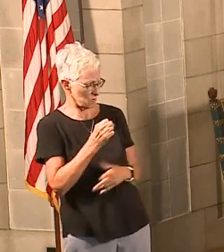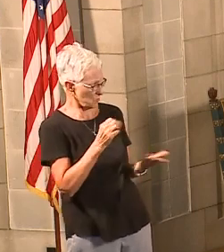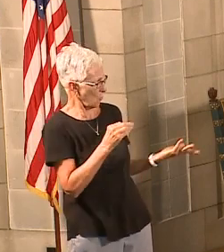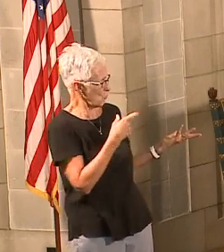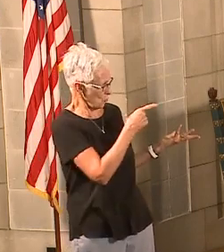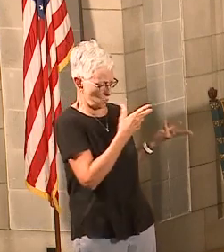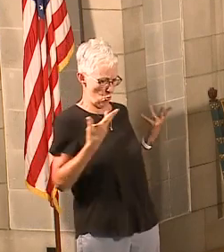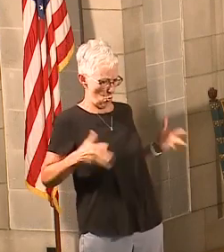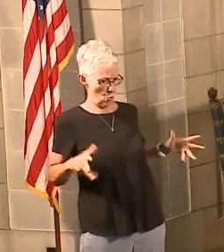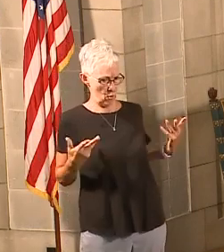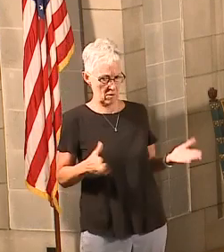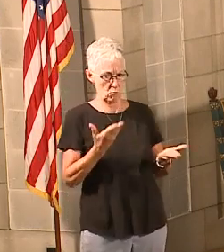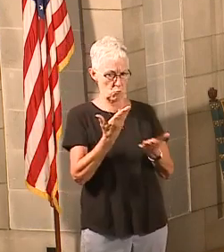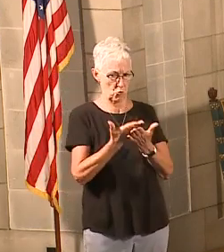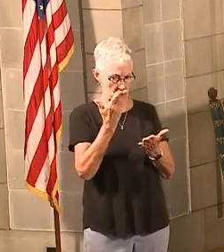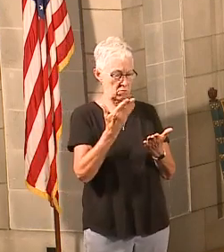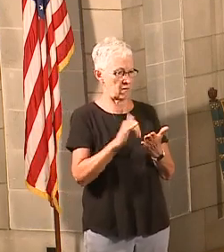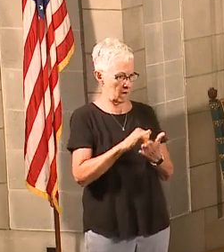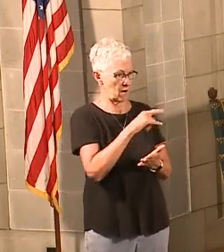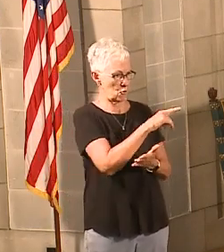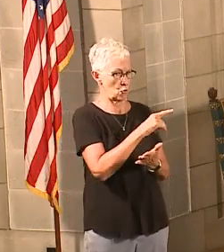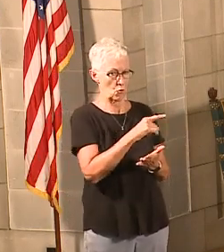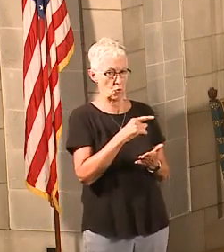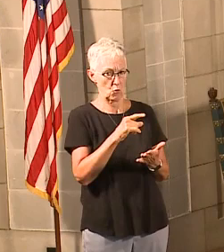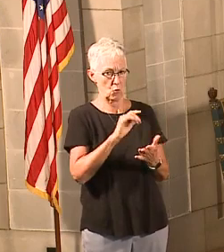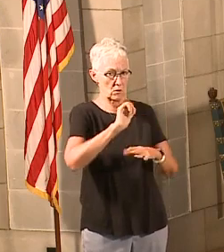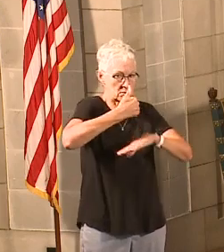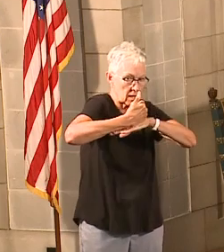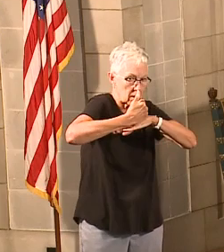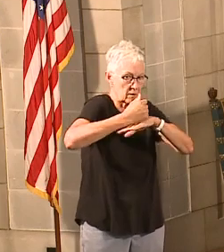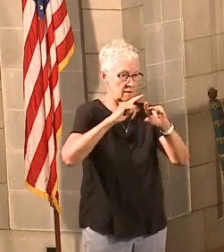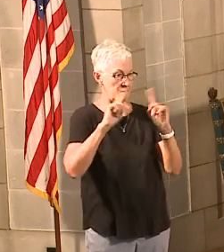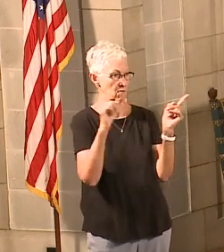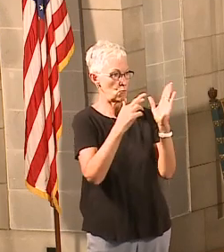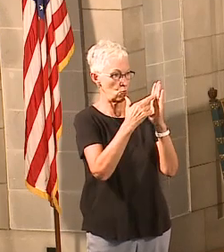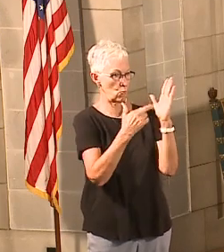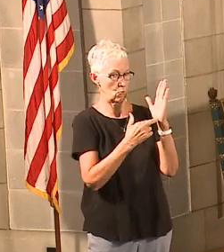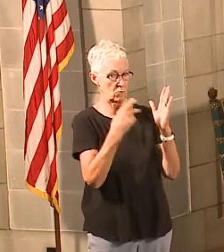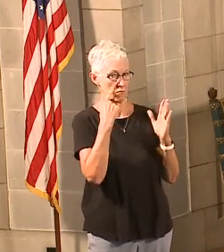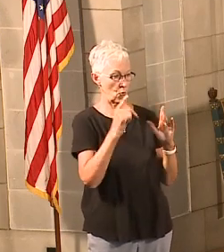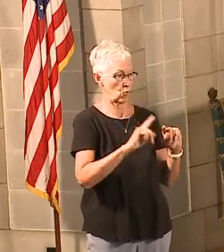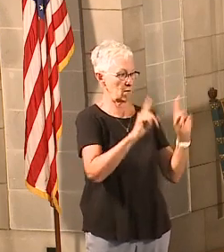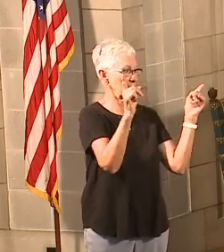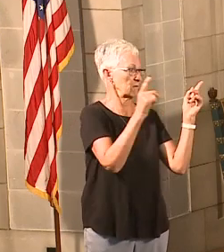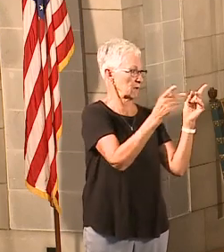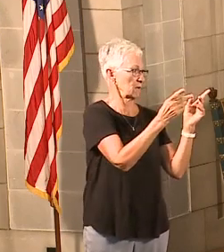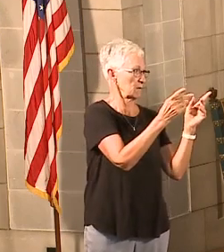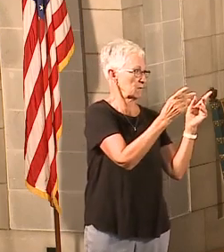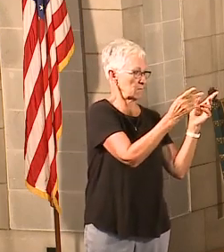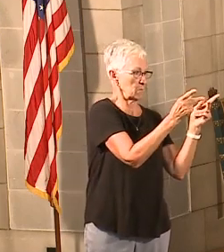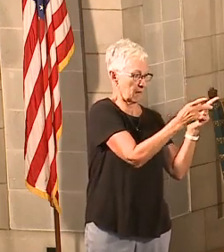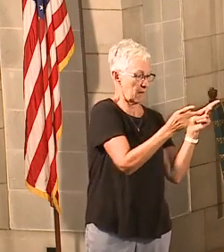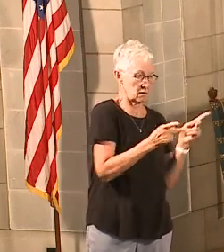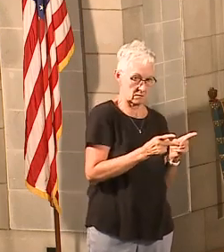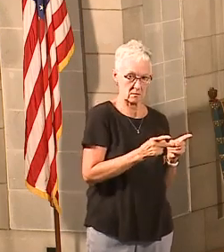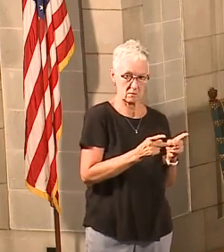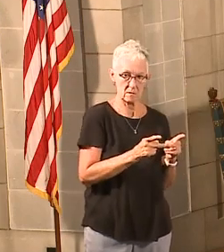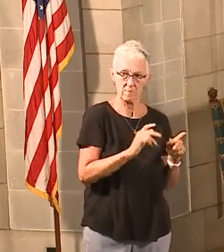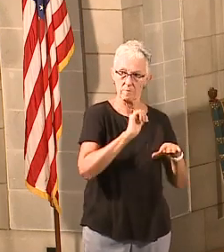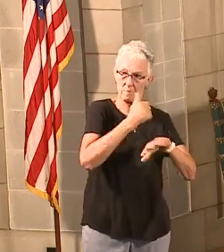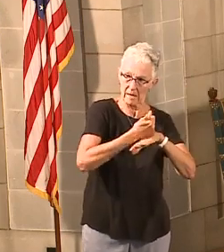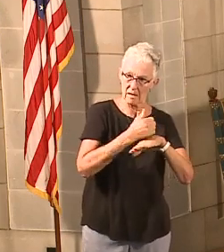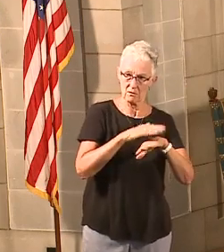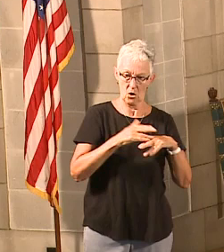So Martha's asking, during the course of this, managing the pandemic, we have allowed different states to, or different parts of the state based on public health departments, which